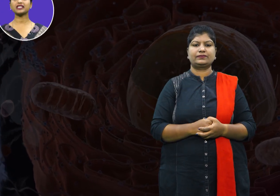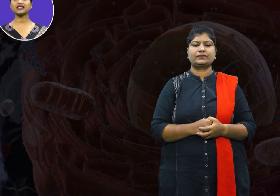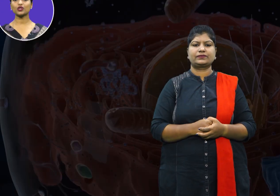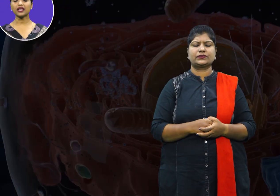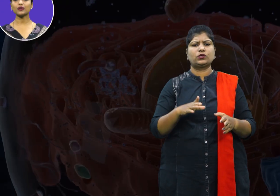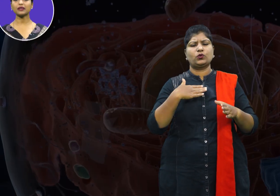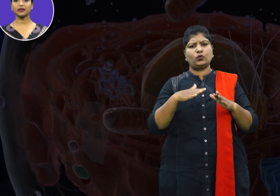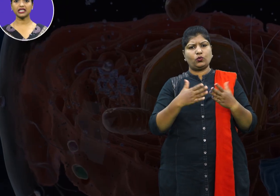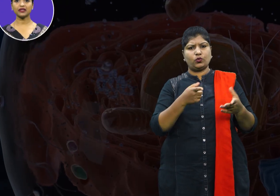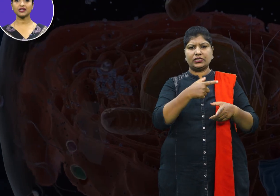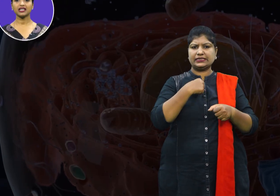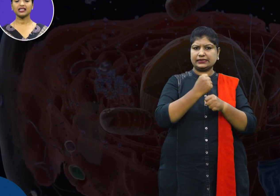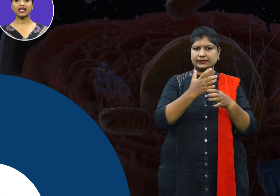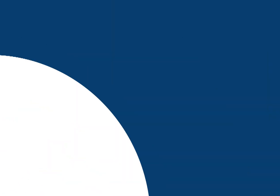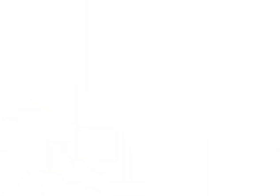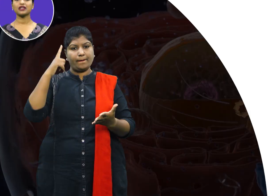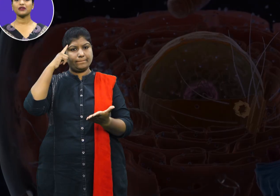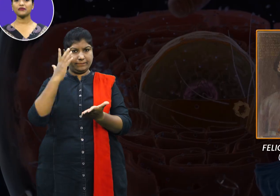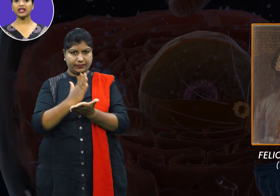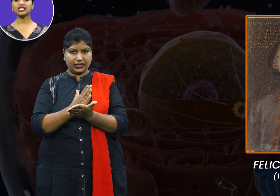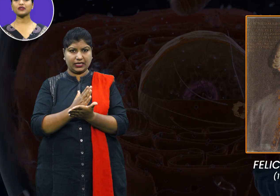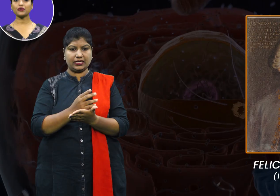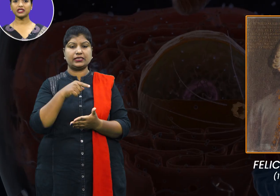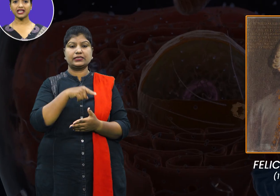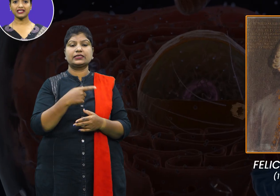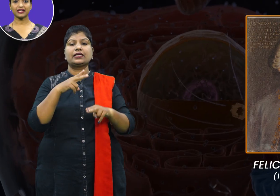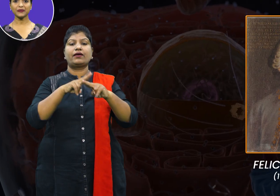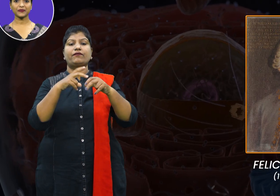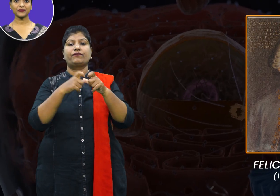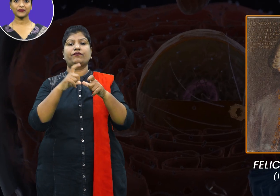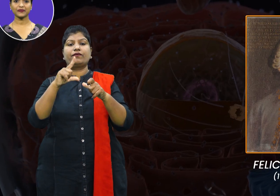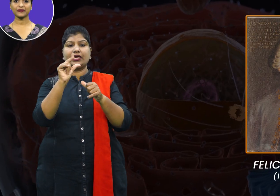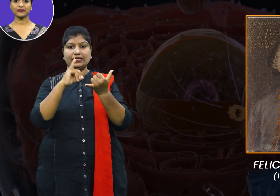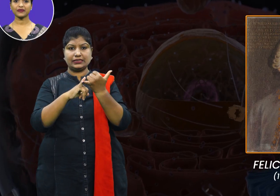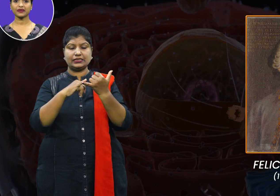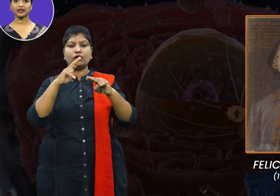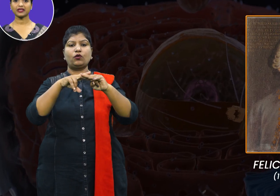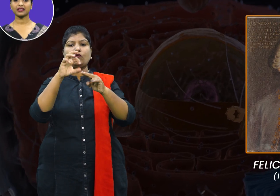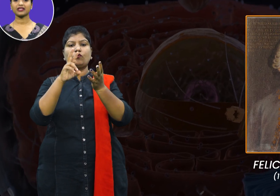Though it is generally believed that Felis Fontana